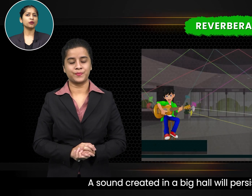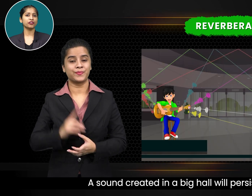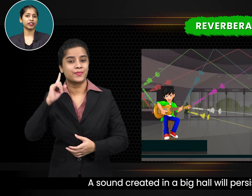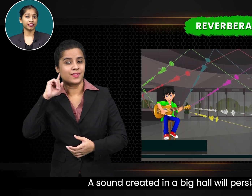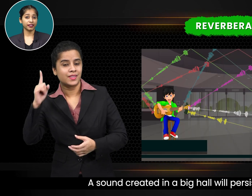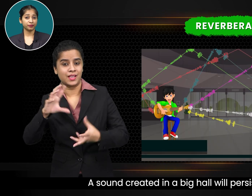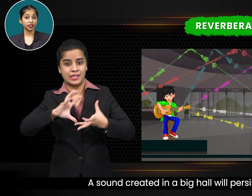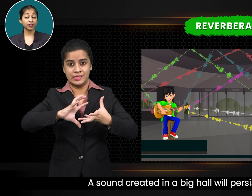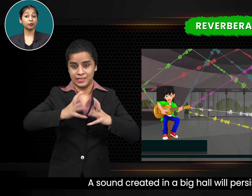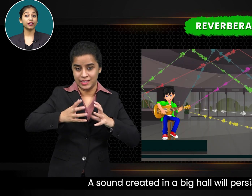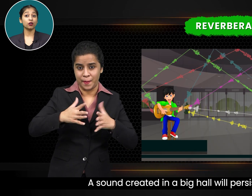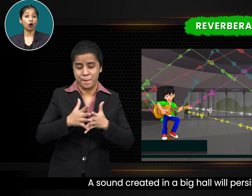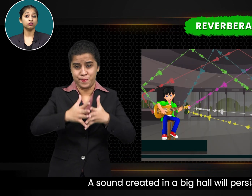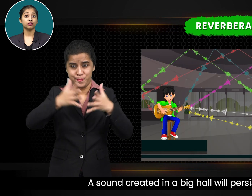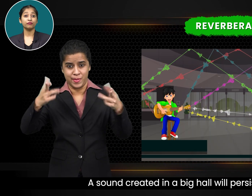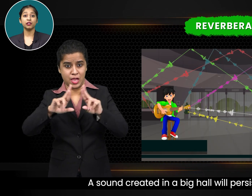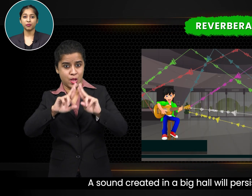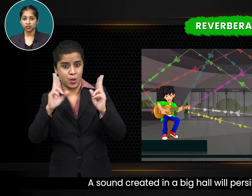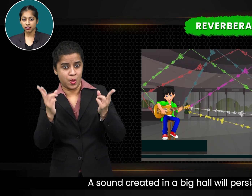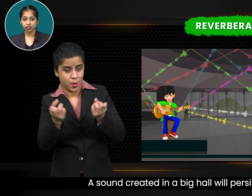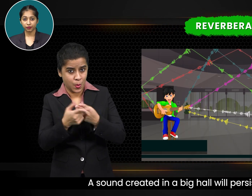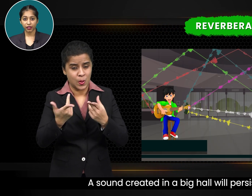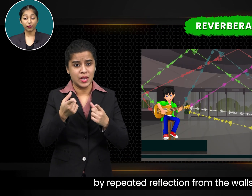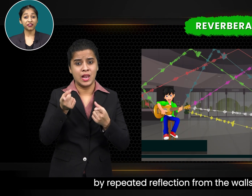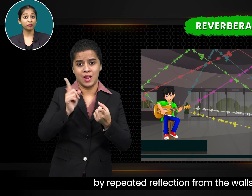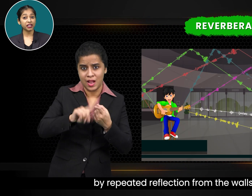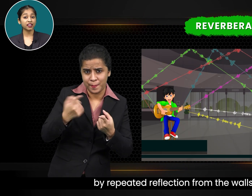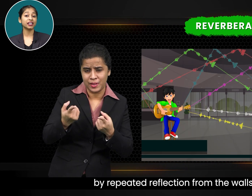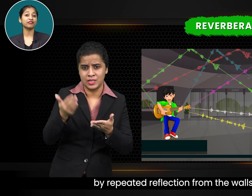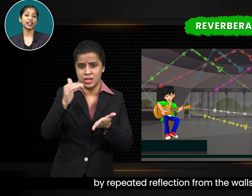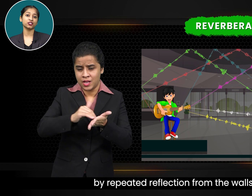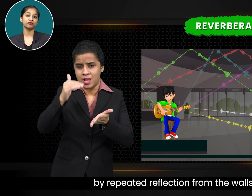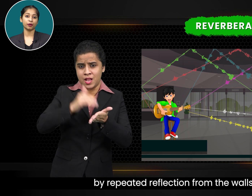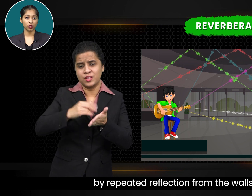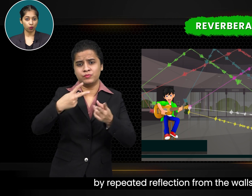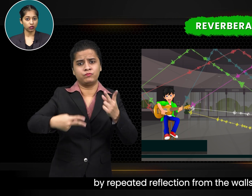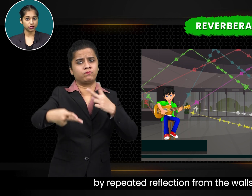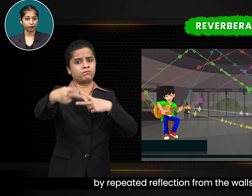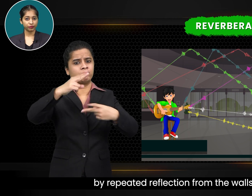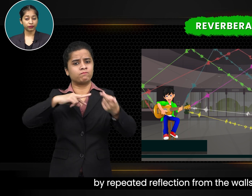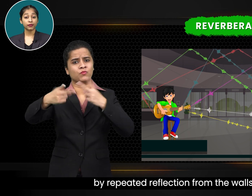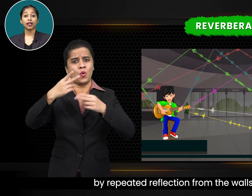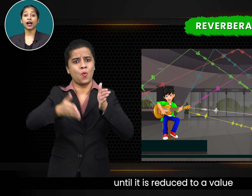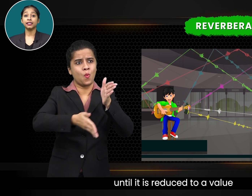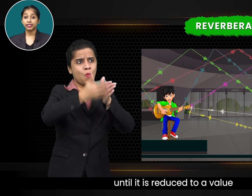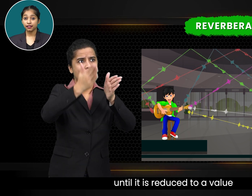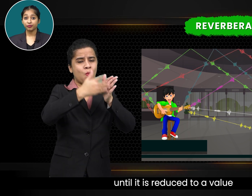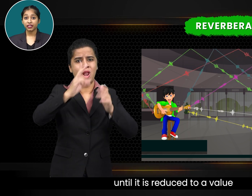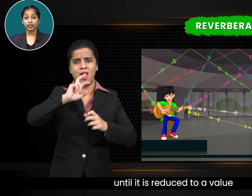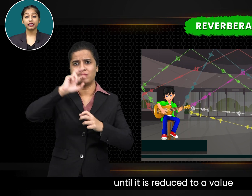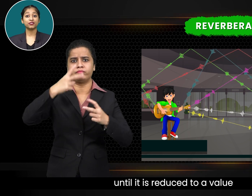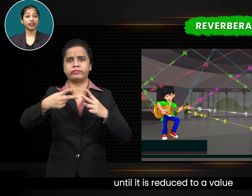A sound created in a big hall will persist by repeating reflection from the walls